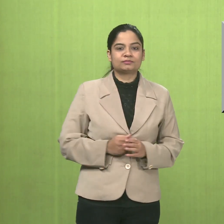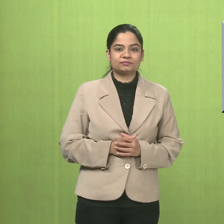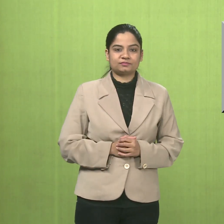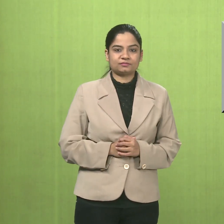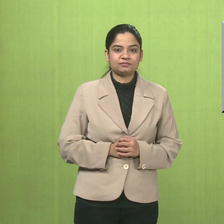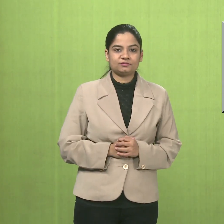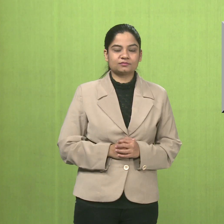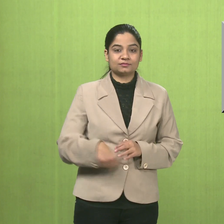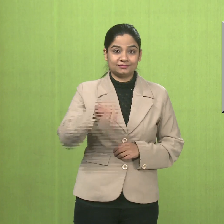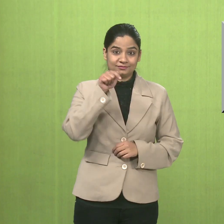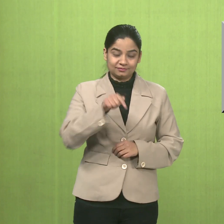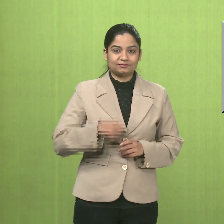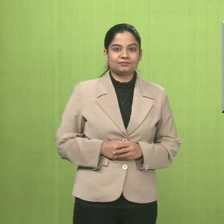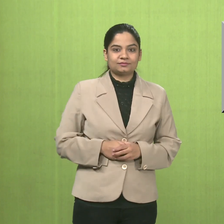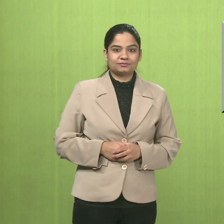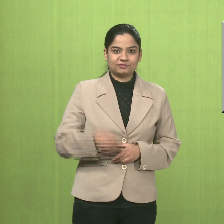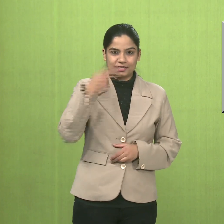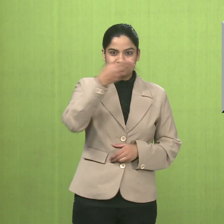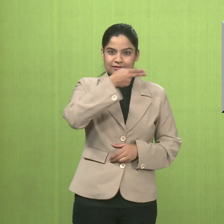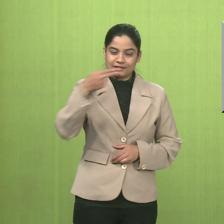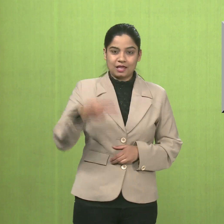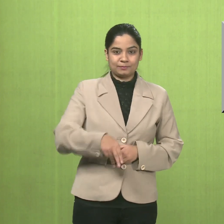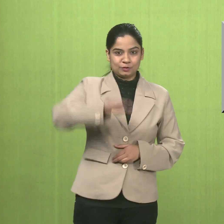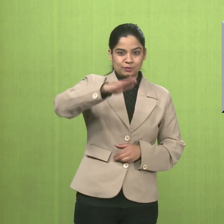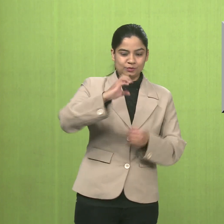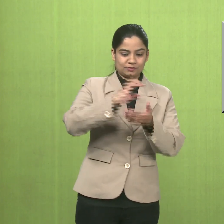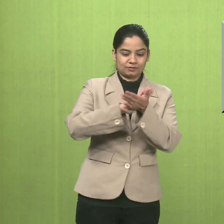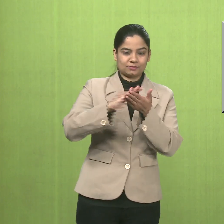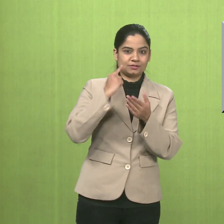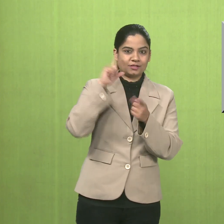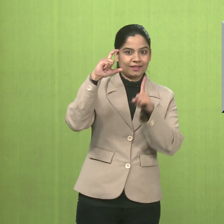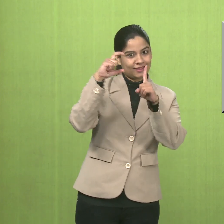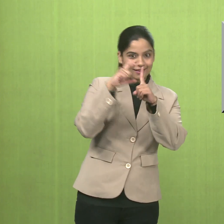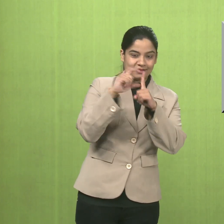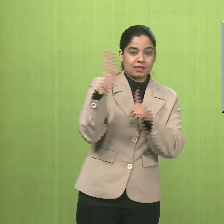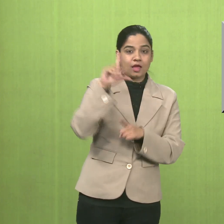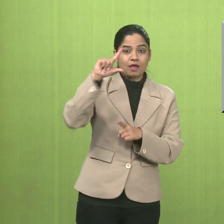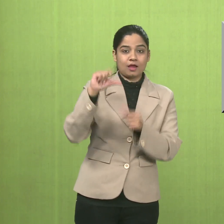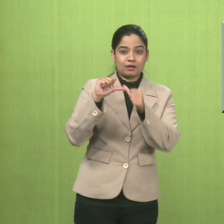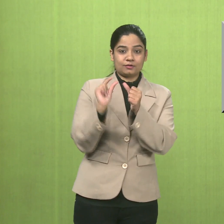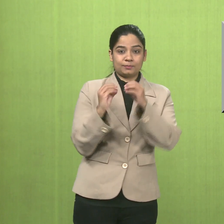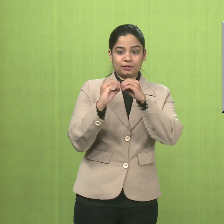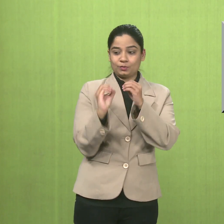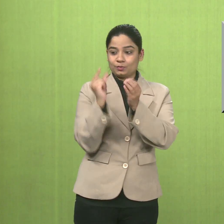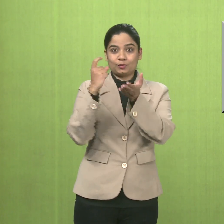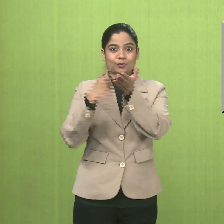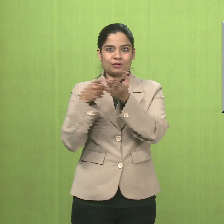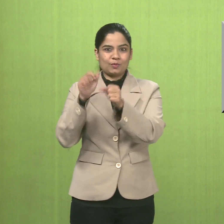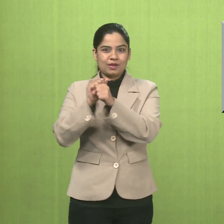important. Now let's discuss about child labor. What